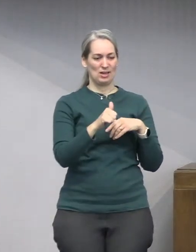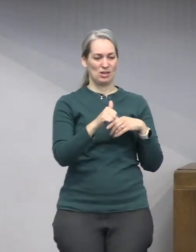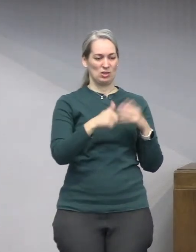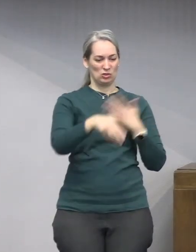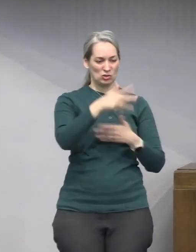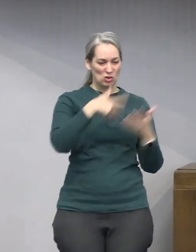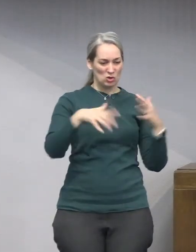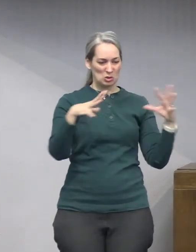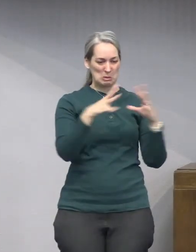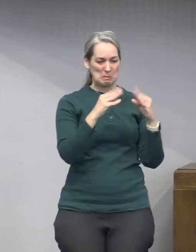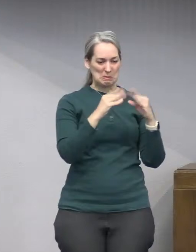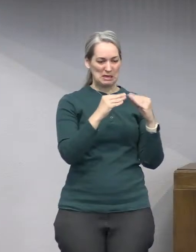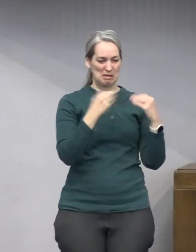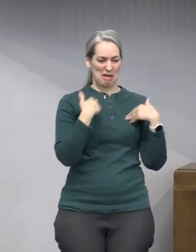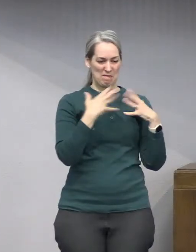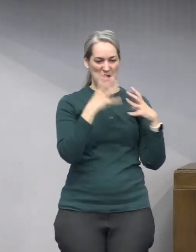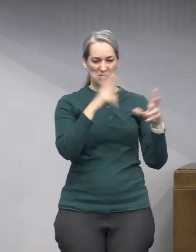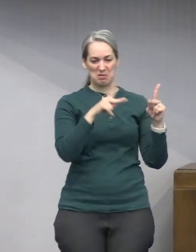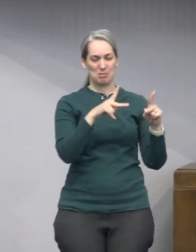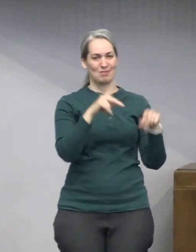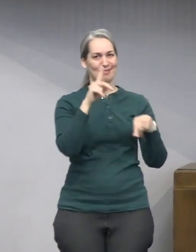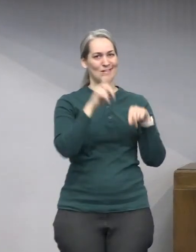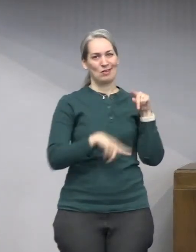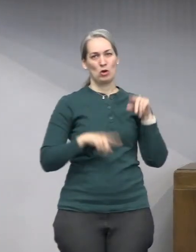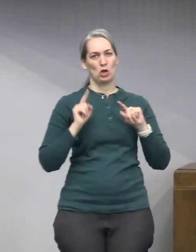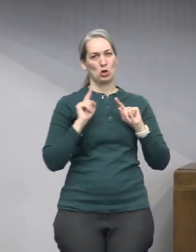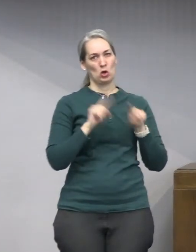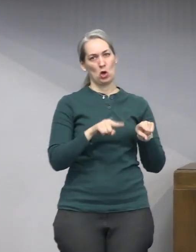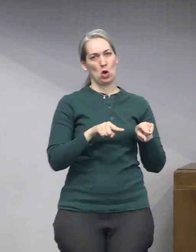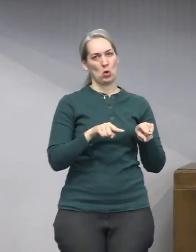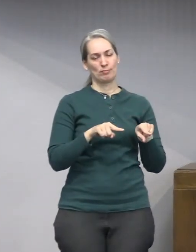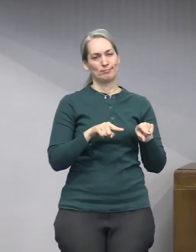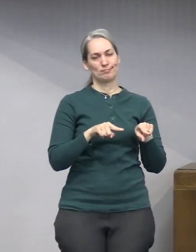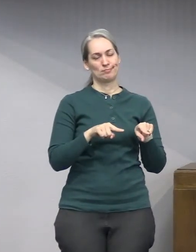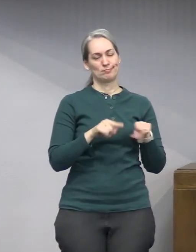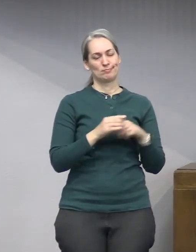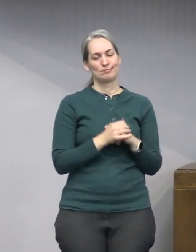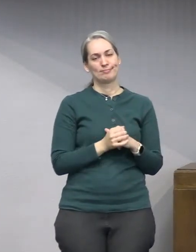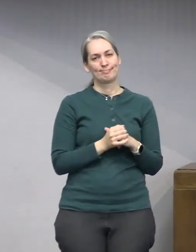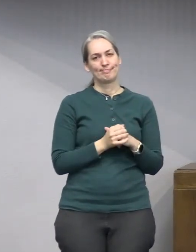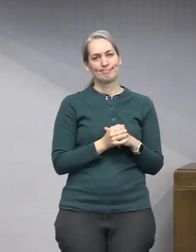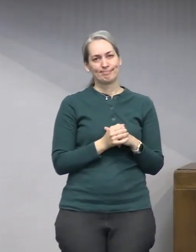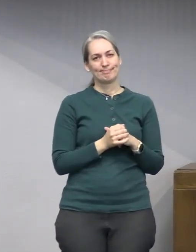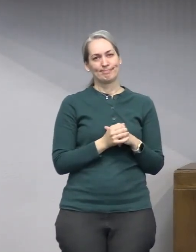where there was a decent amount of people, they could not partake in.